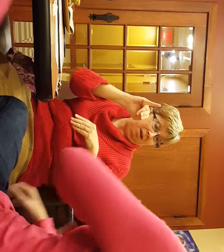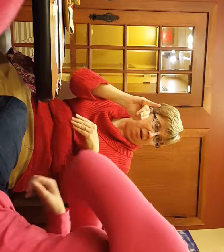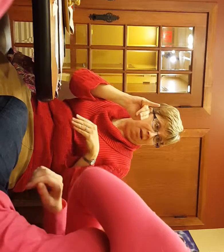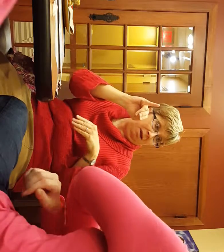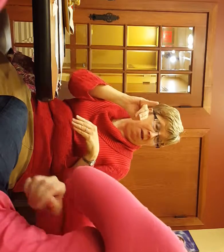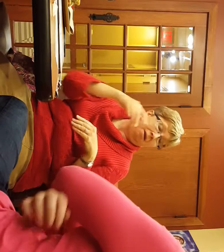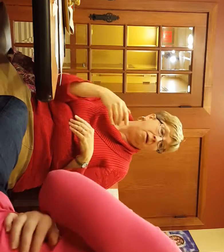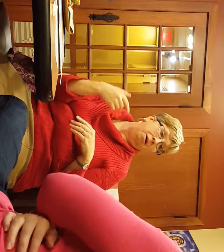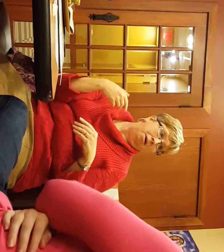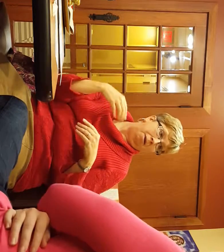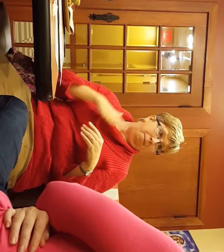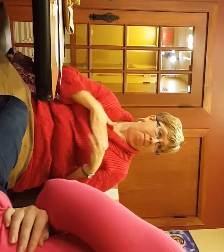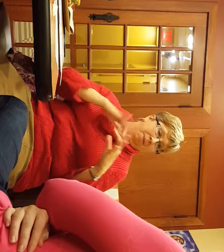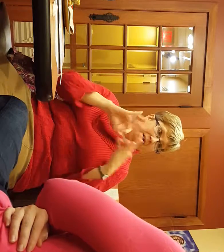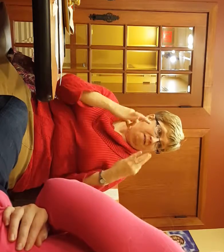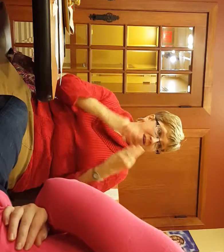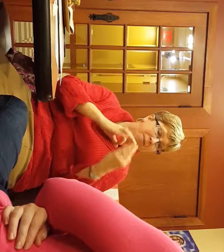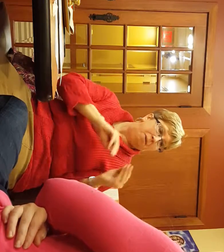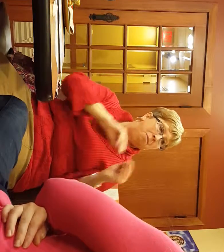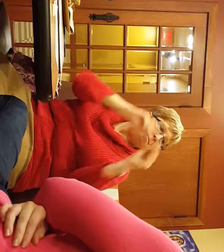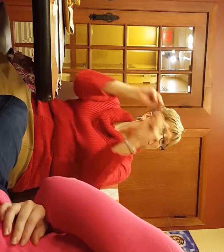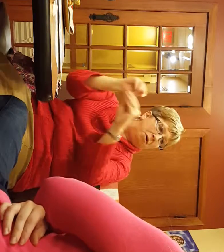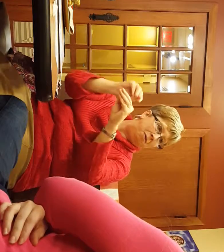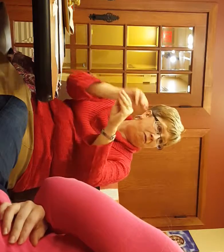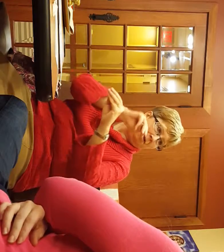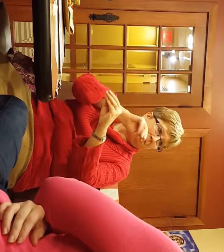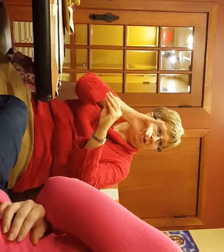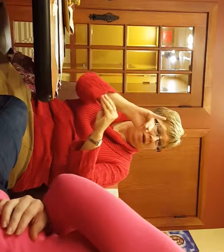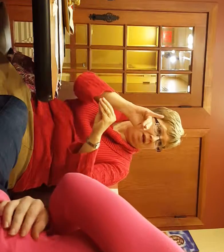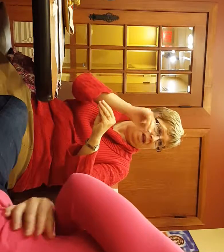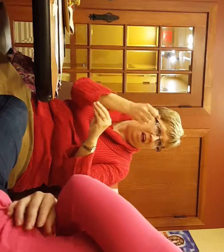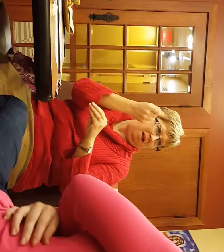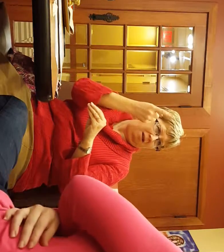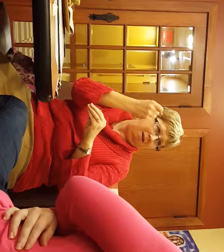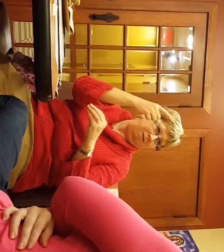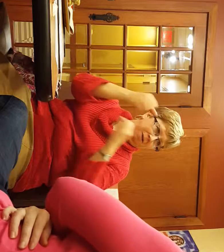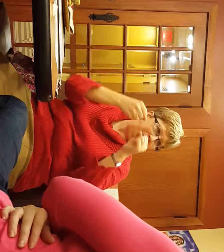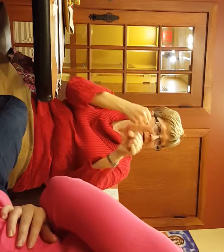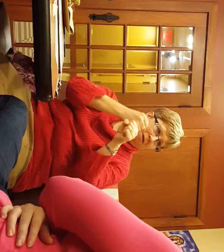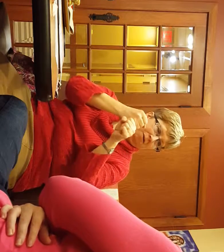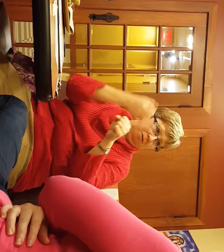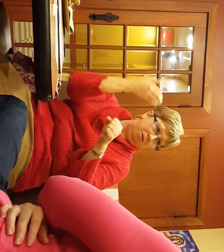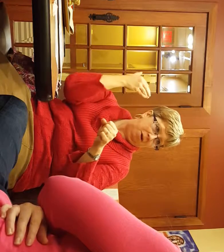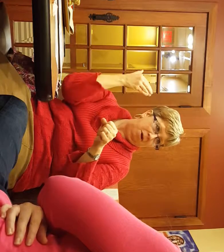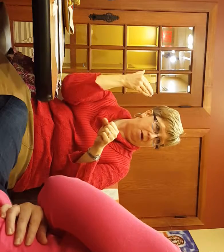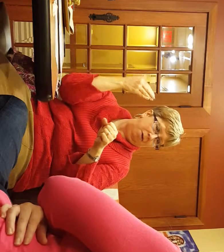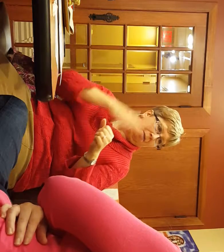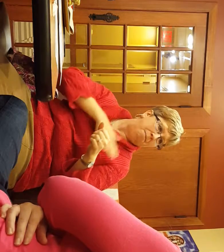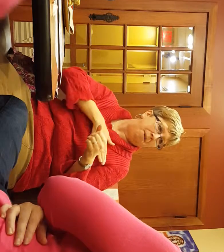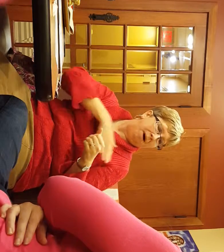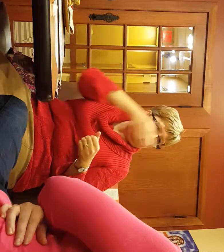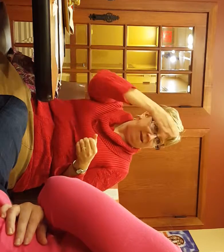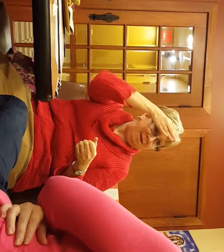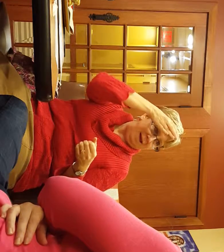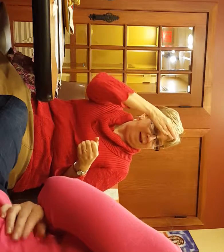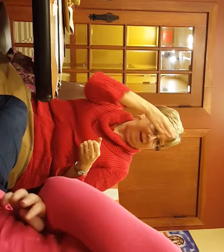maybe 11 years ago to work at my dad's health food store chain. So he's got a chain of about 13 or 14